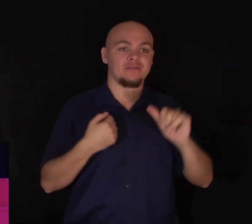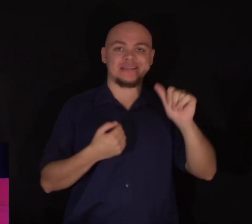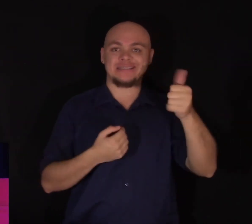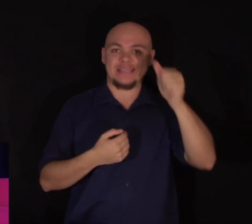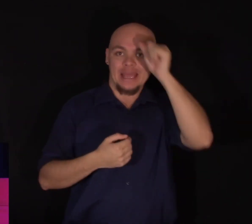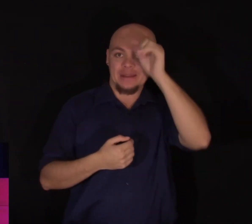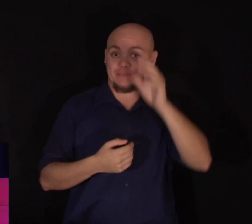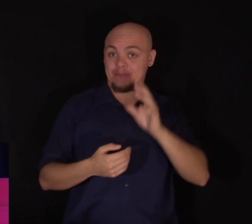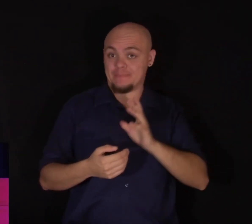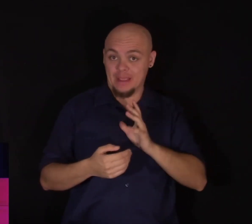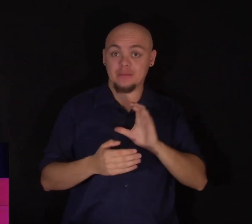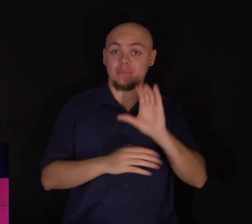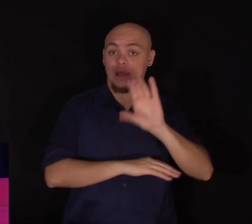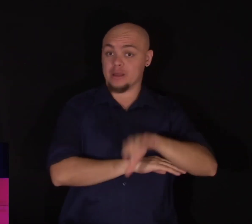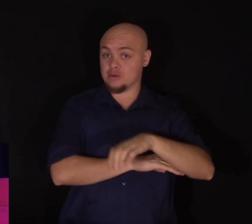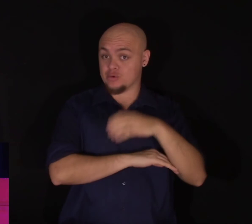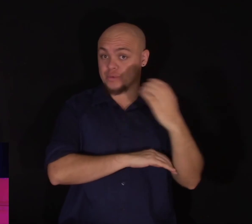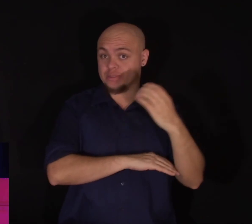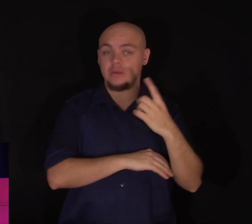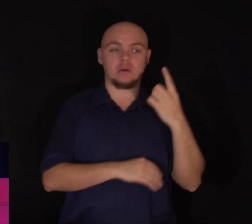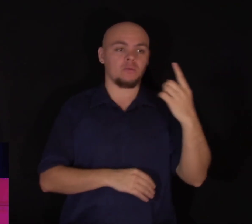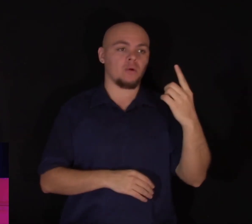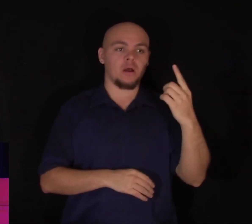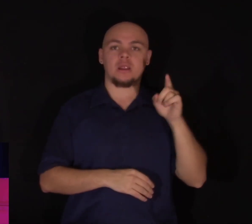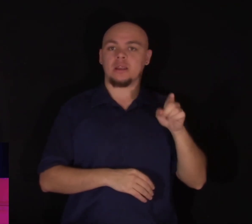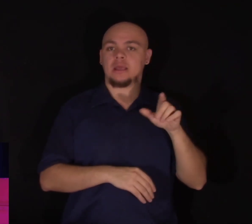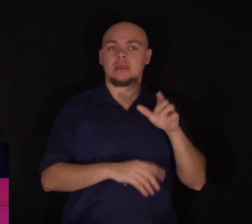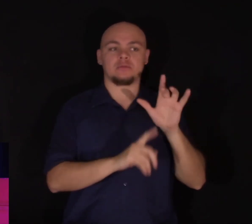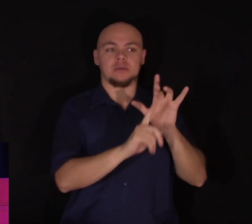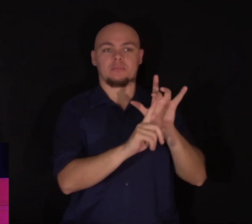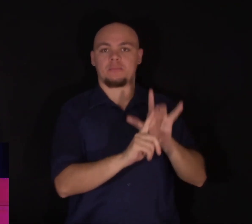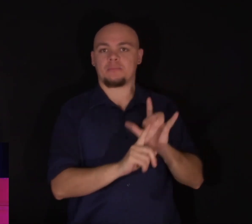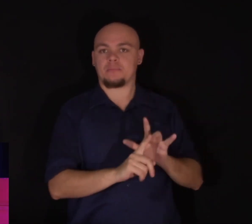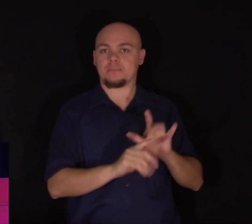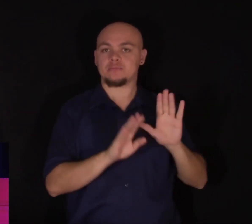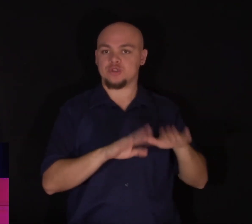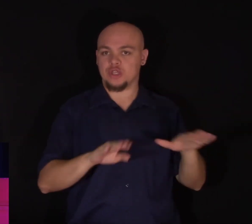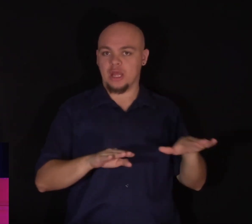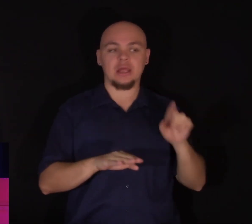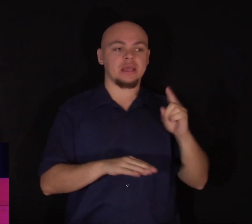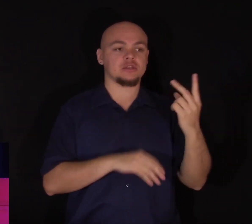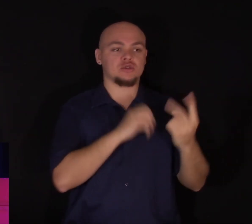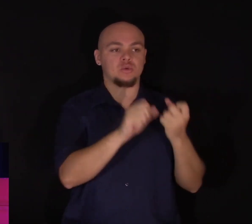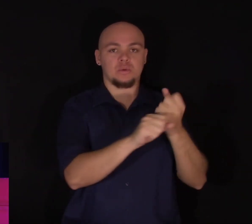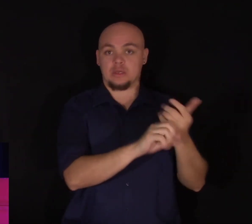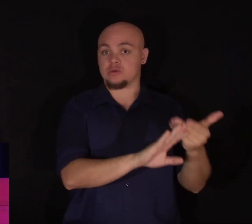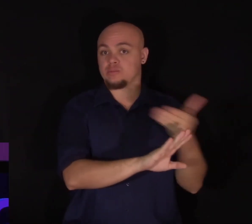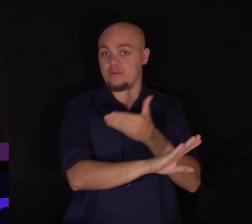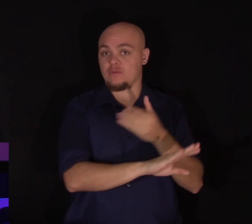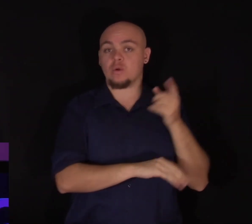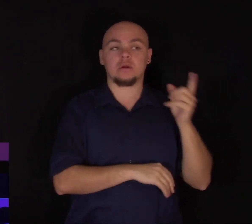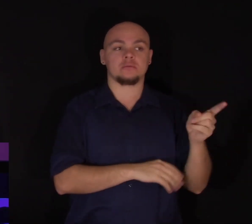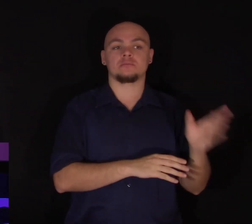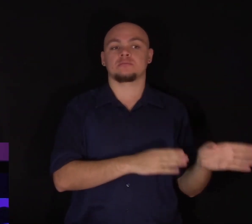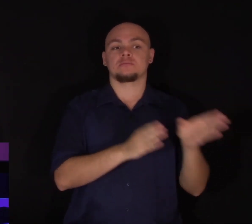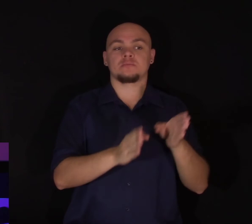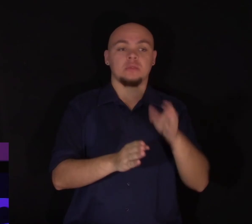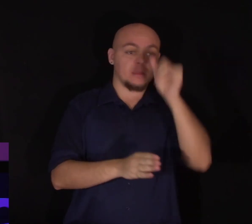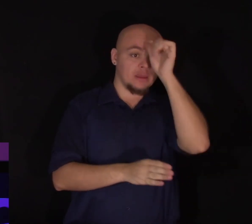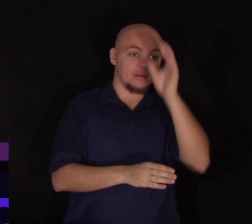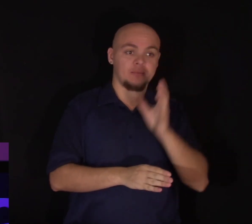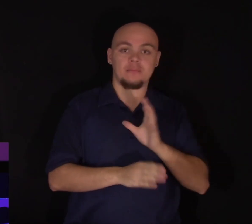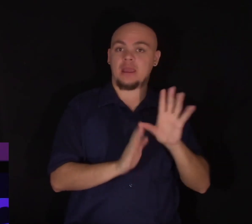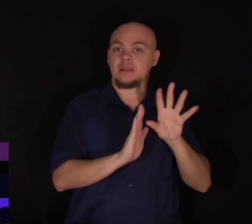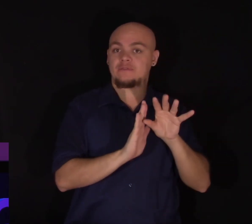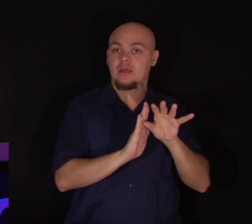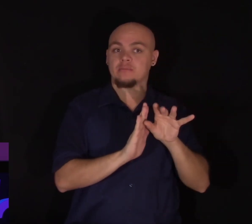Christmas. One was a convicted paedophile who got 2 years in prison. Another was a man who was seen filming